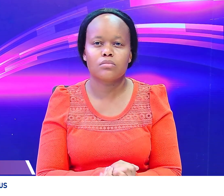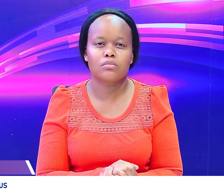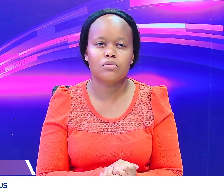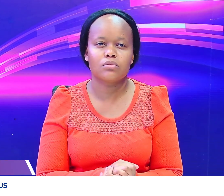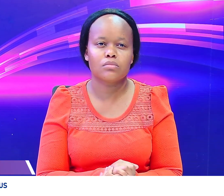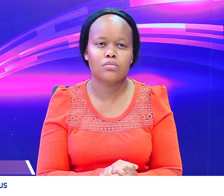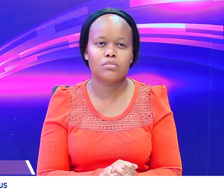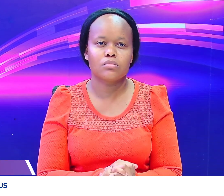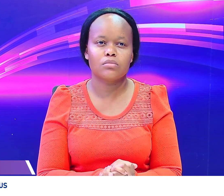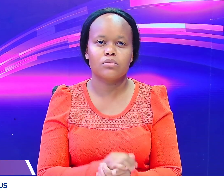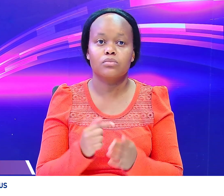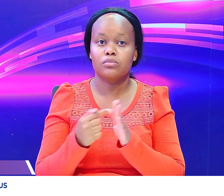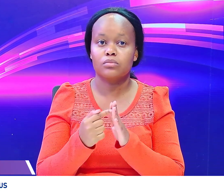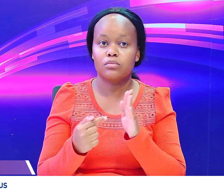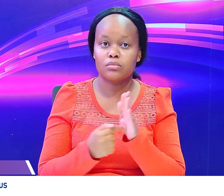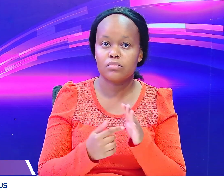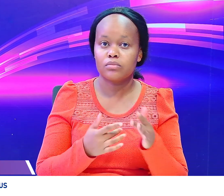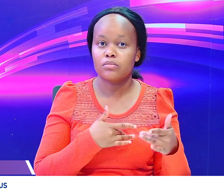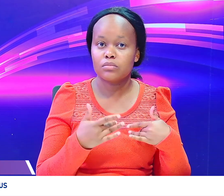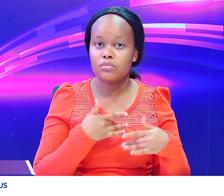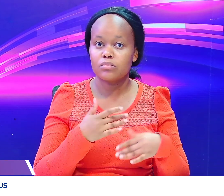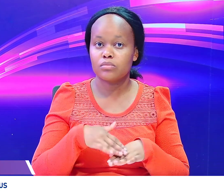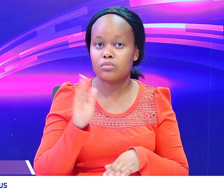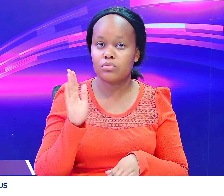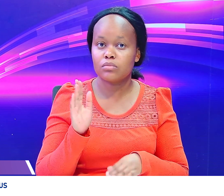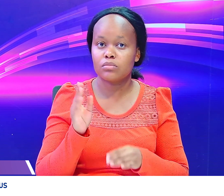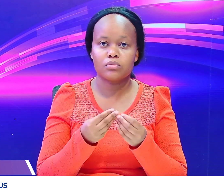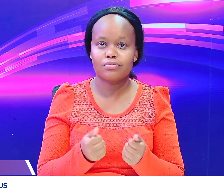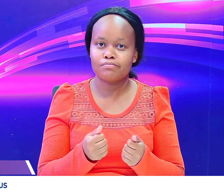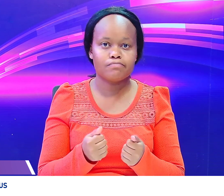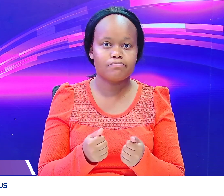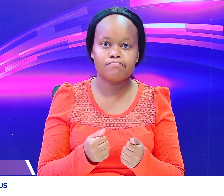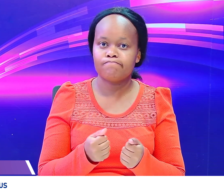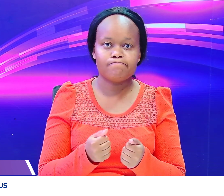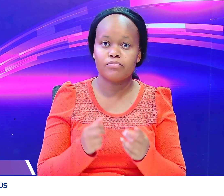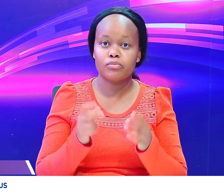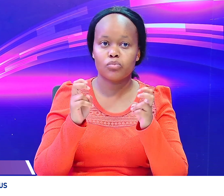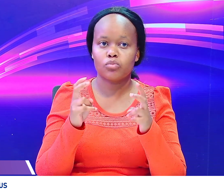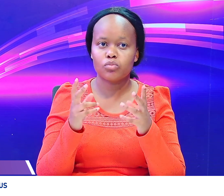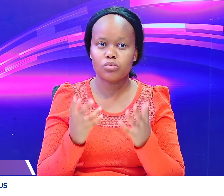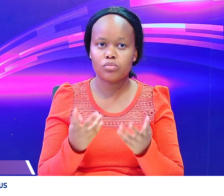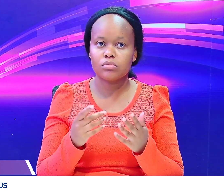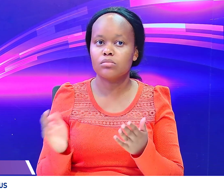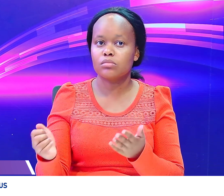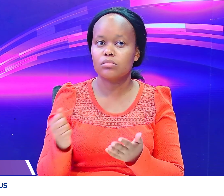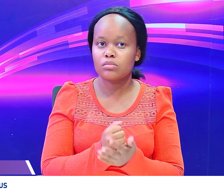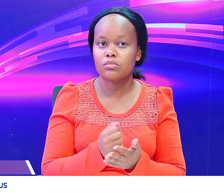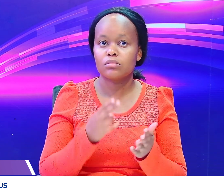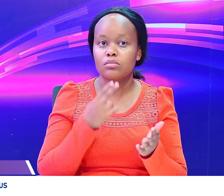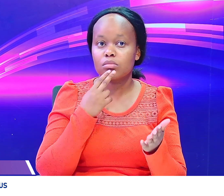KAU Secretary General Moses Ndiema said the union has repeatedly engaged KAA management,